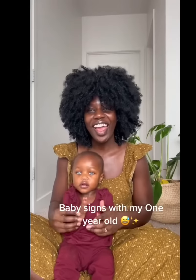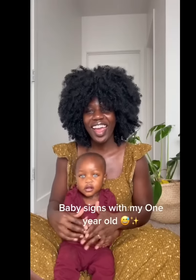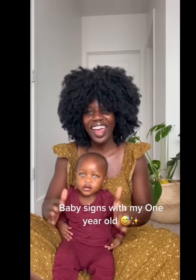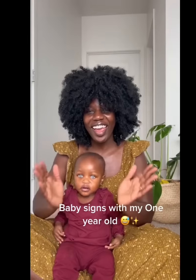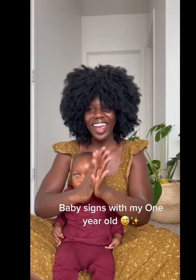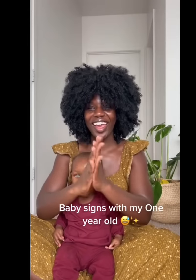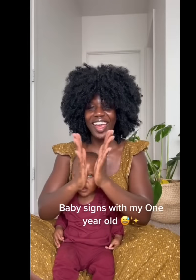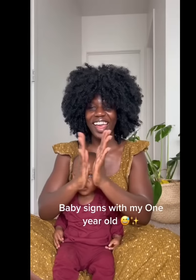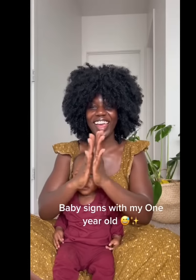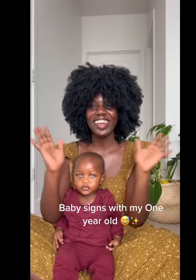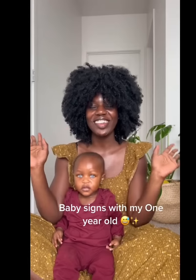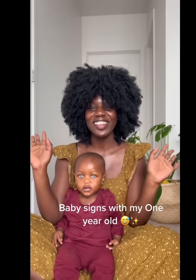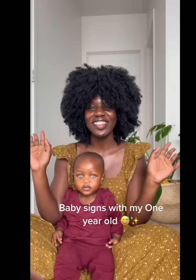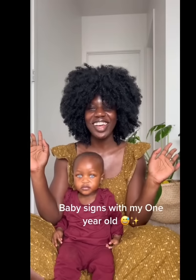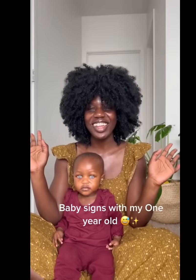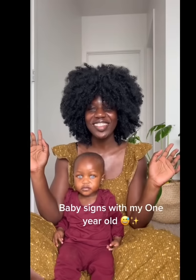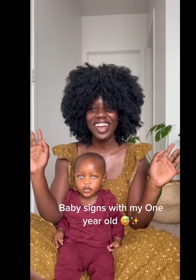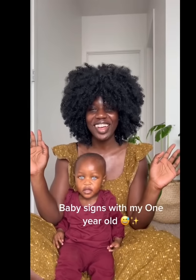yay sliding time